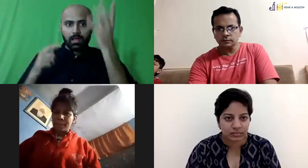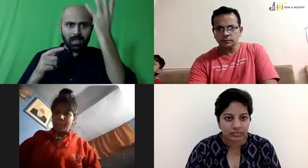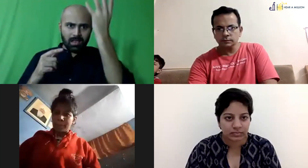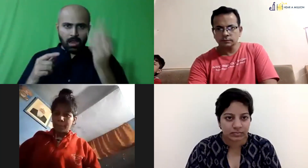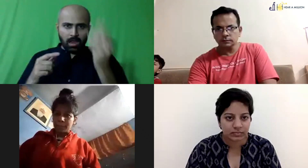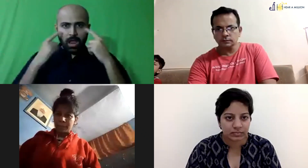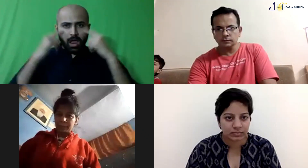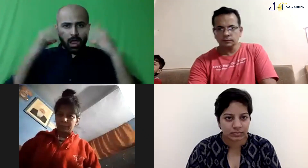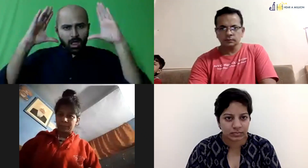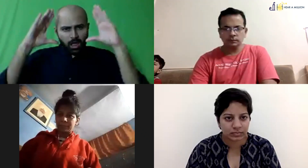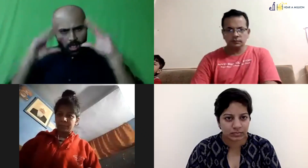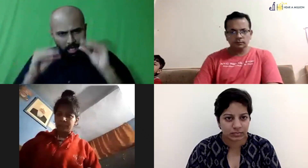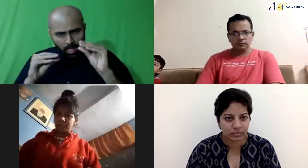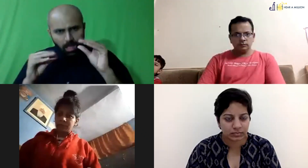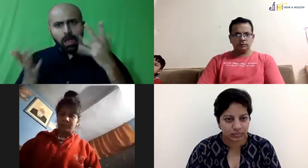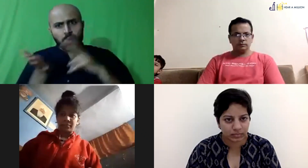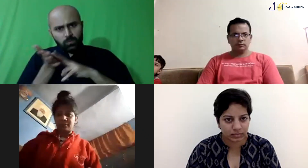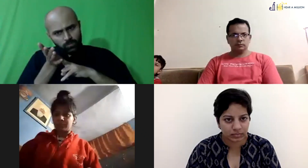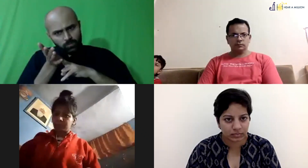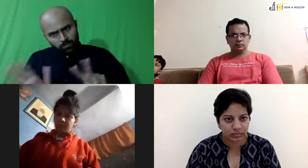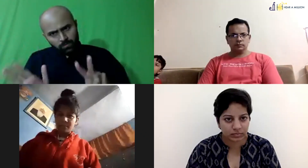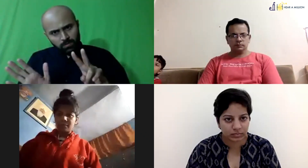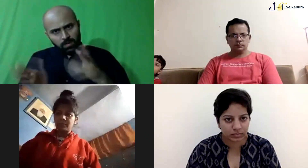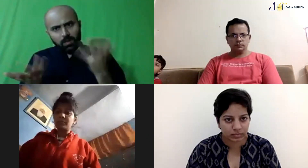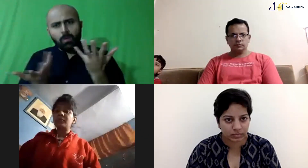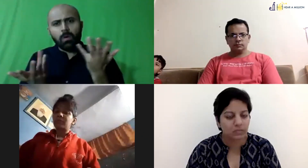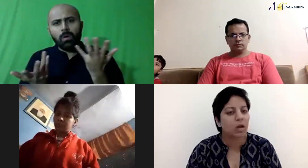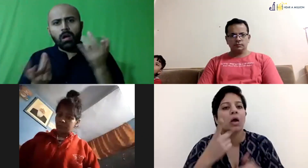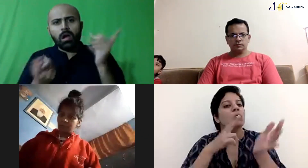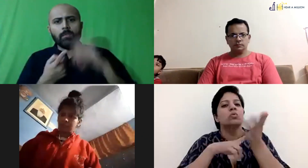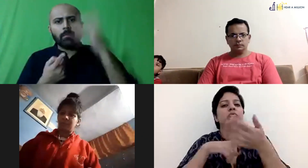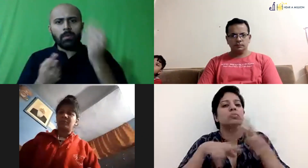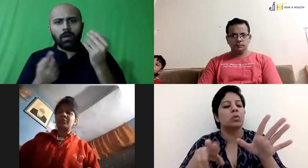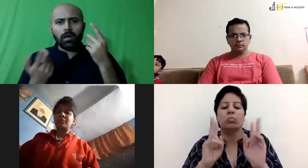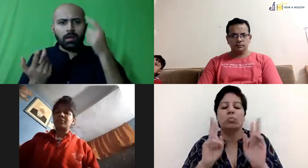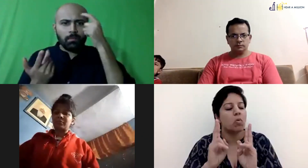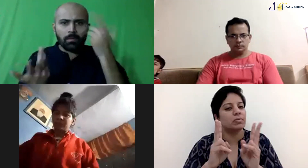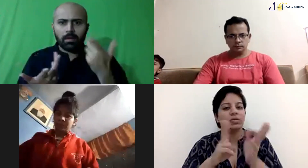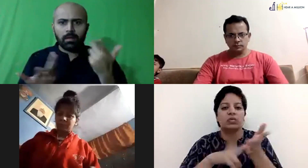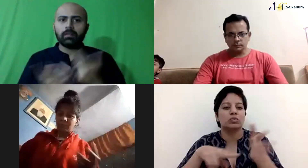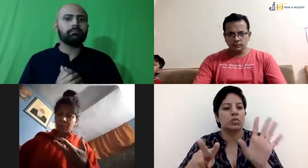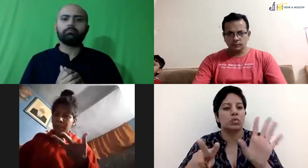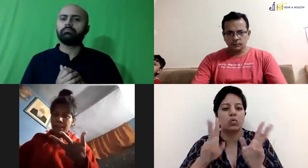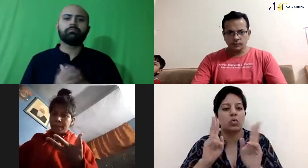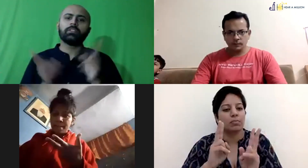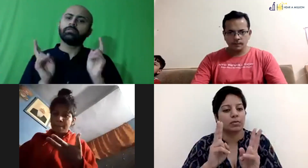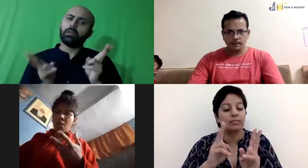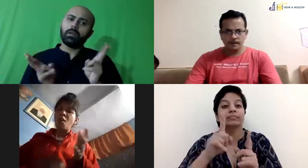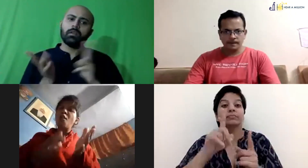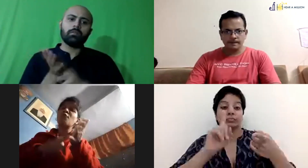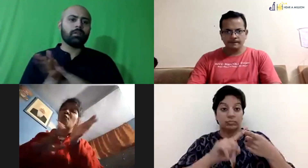so Shivani is asking question that do you have the low vision at the night time? Is it natural? No, it's natural, you